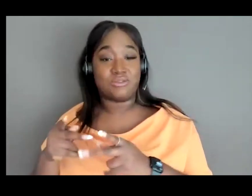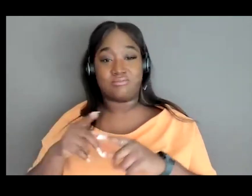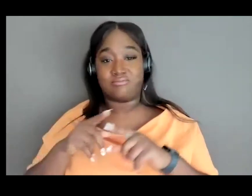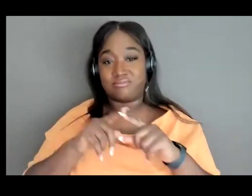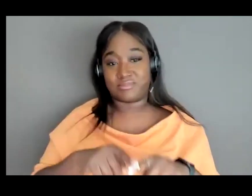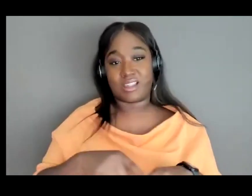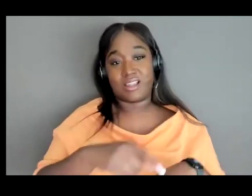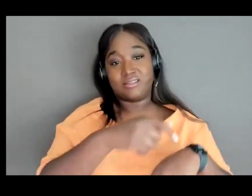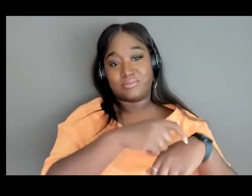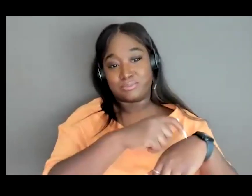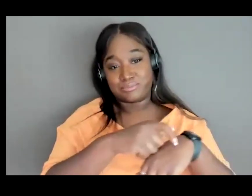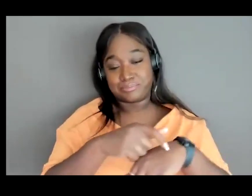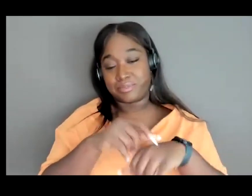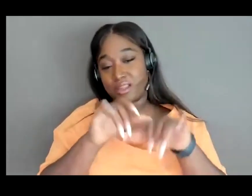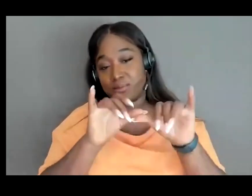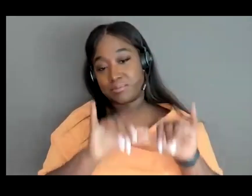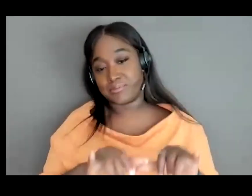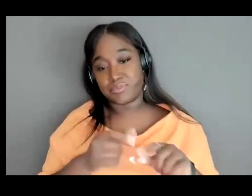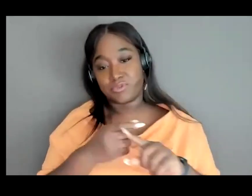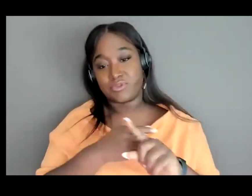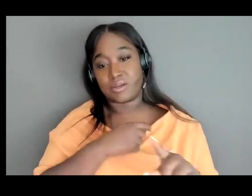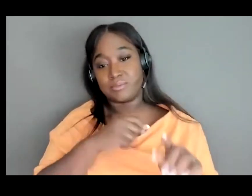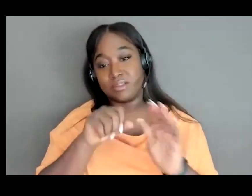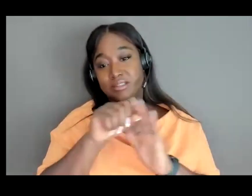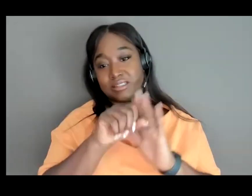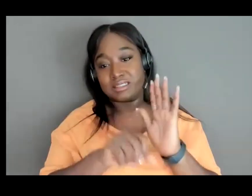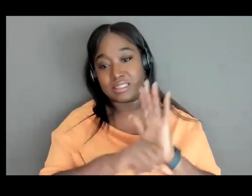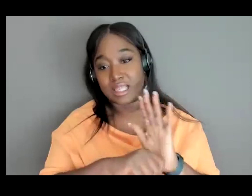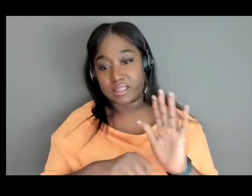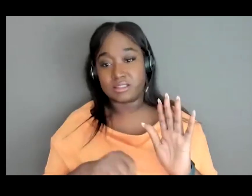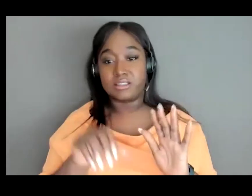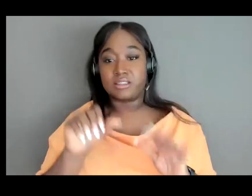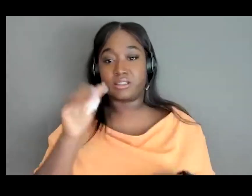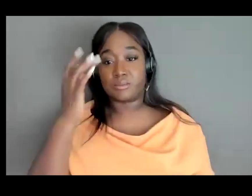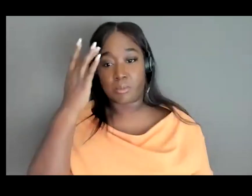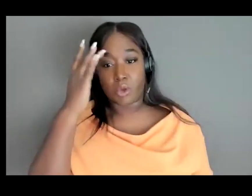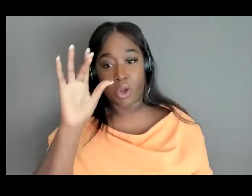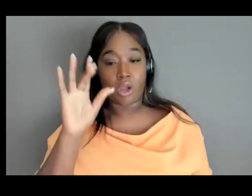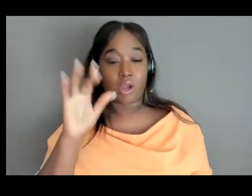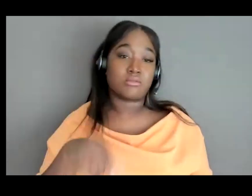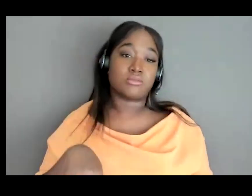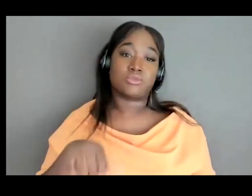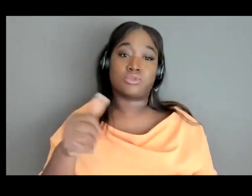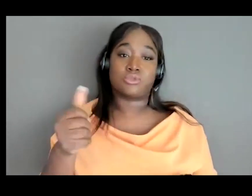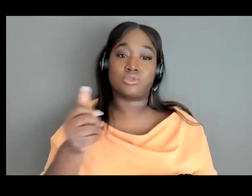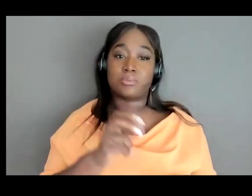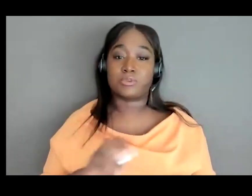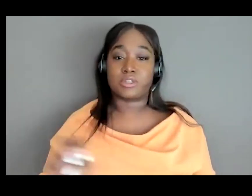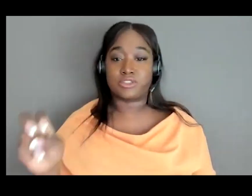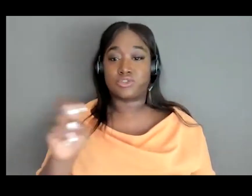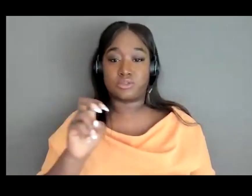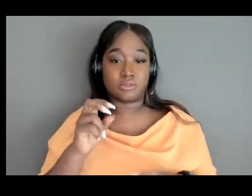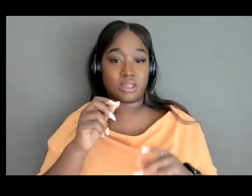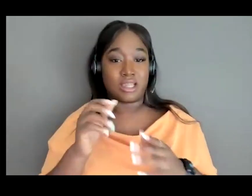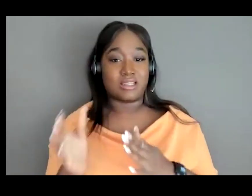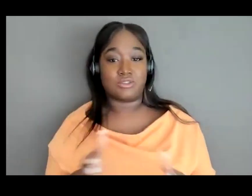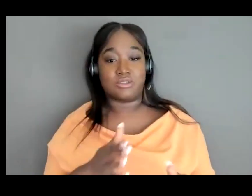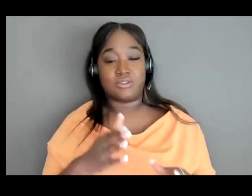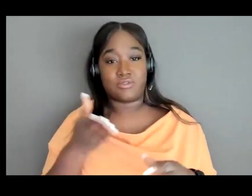is based on empirical research from the State Smart Transportation Initiative in Wisconsin, I